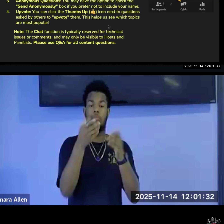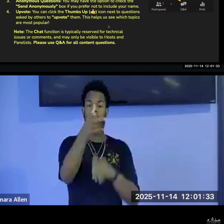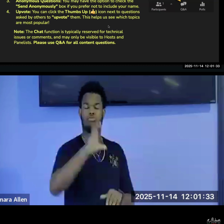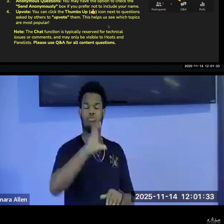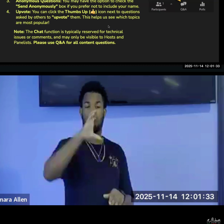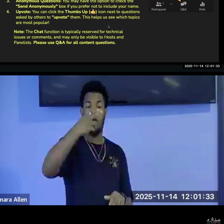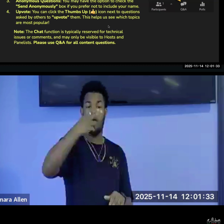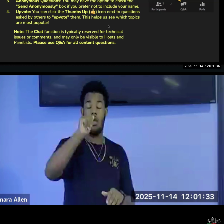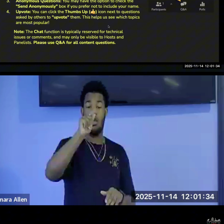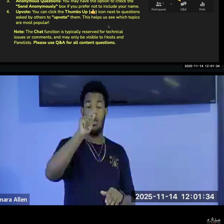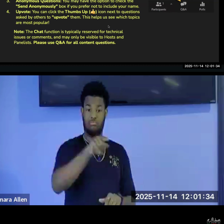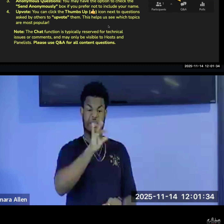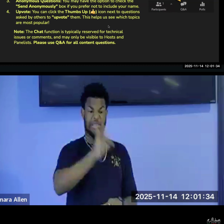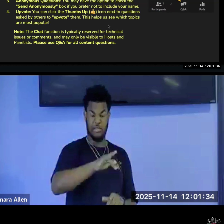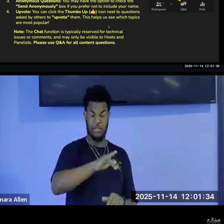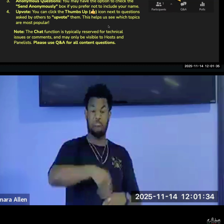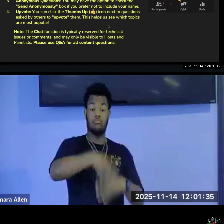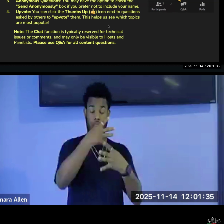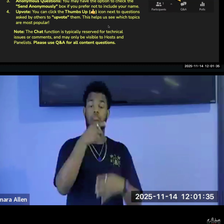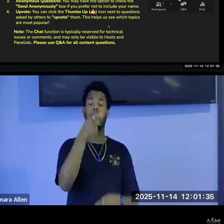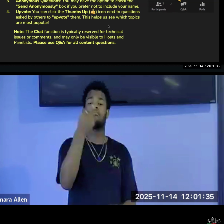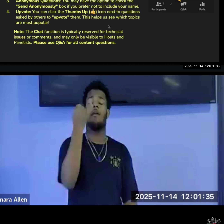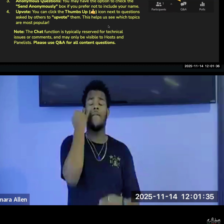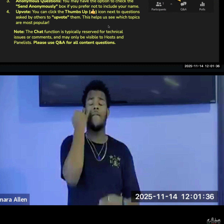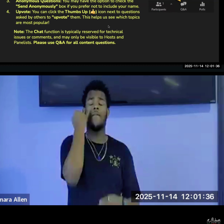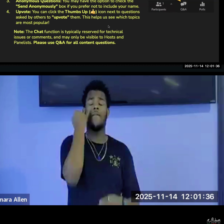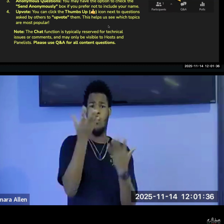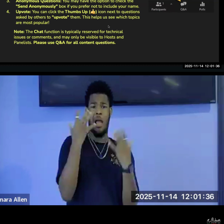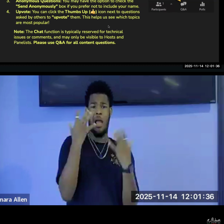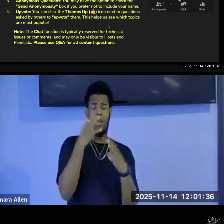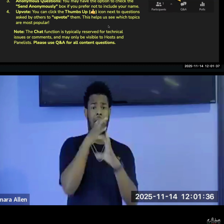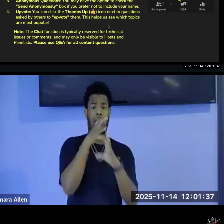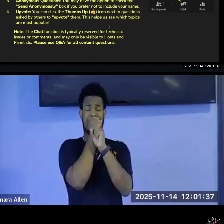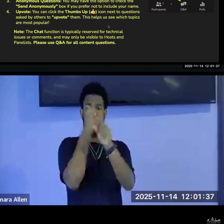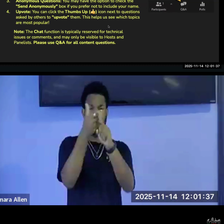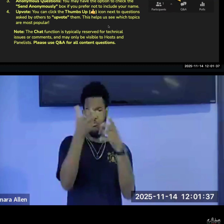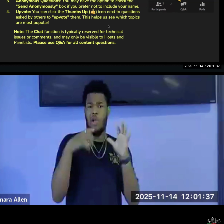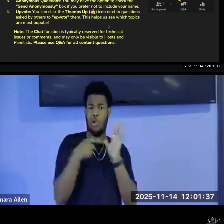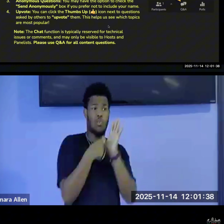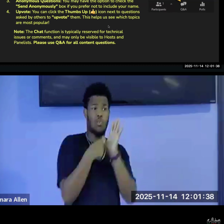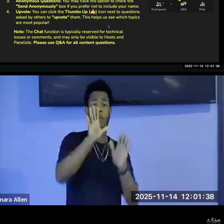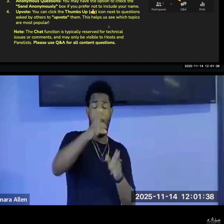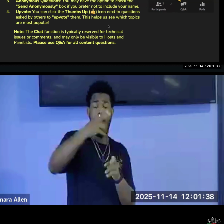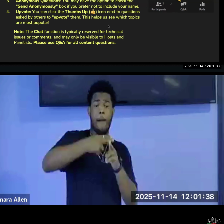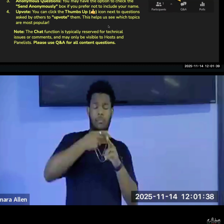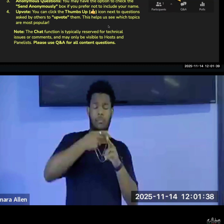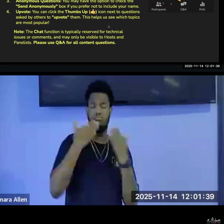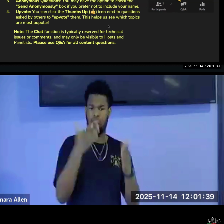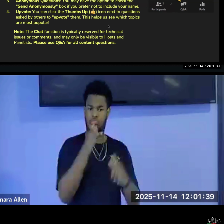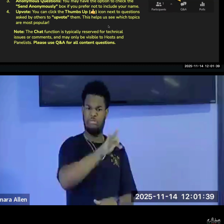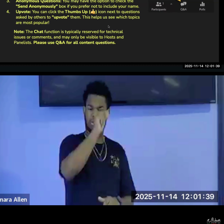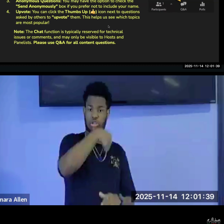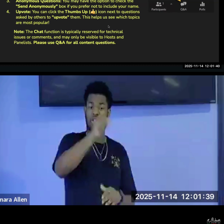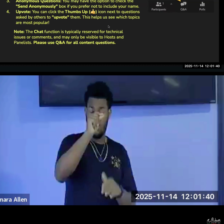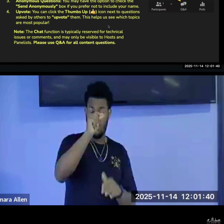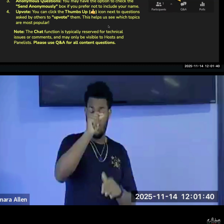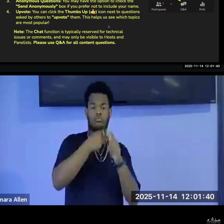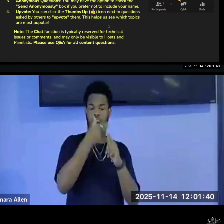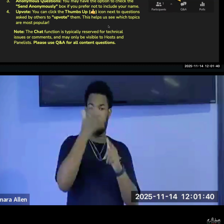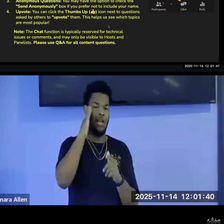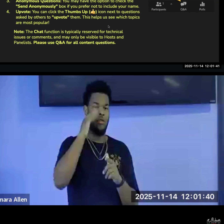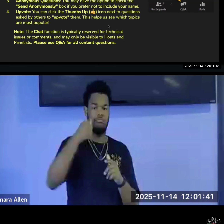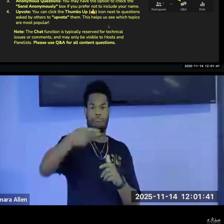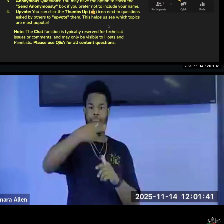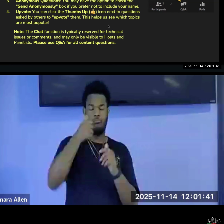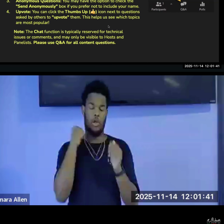Now, for those of you who would like to submit questions via Zoom, you can use our Q&A feature by clicking on the chat icon. You do have the option